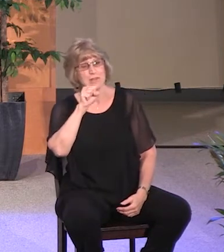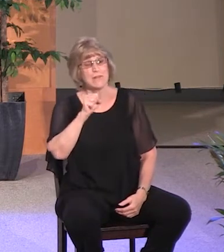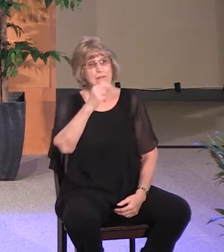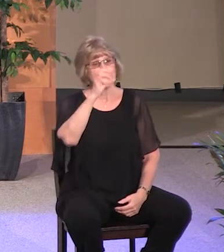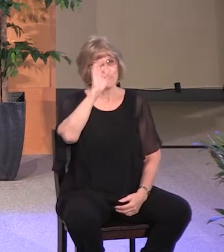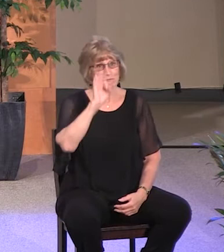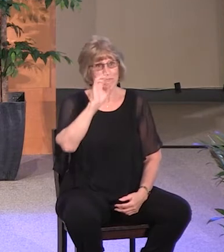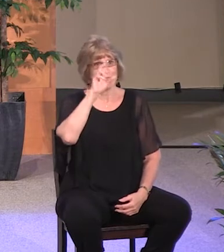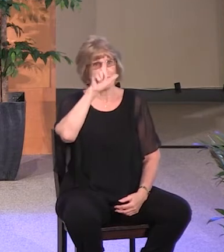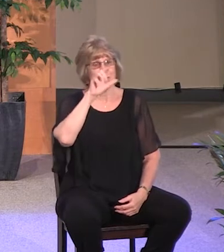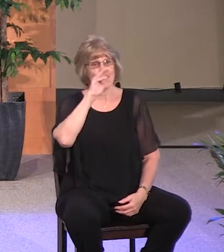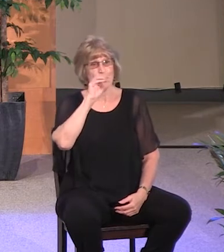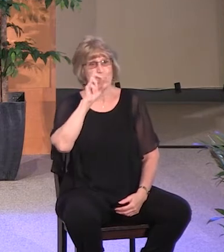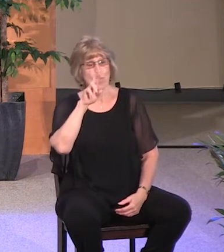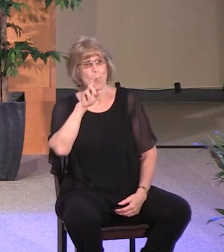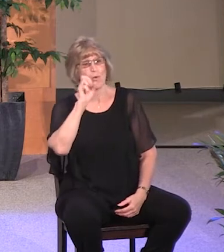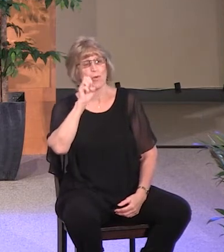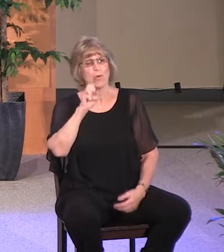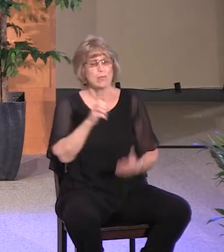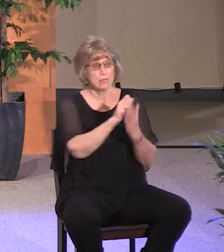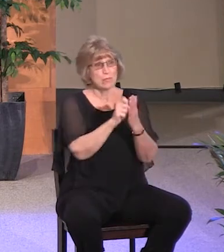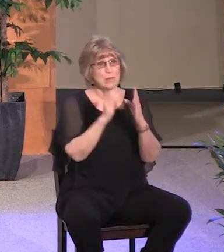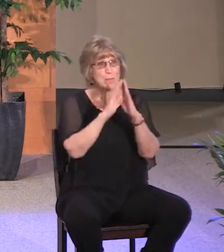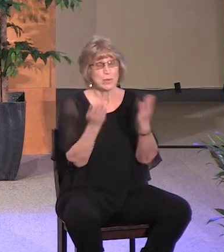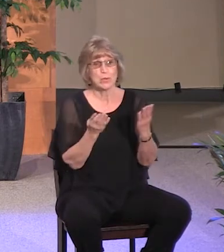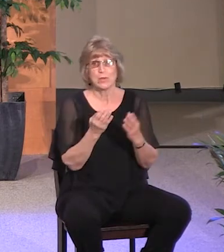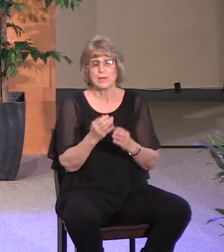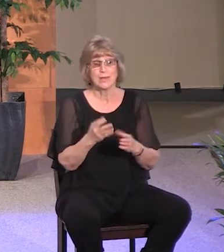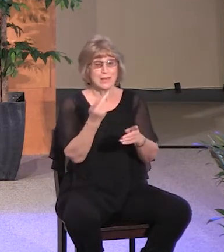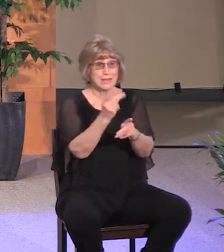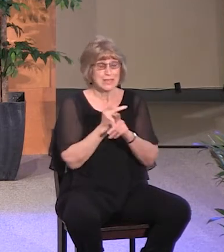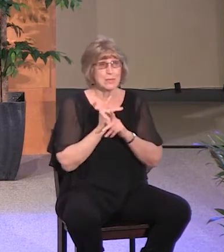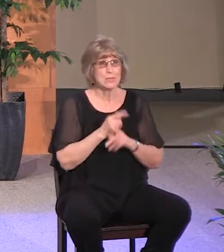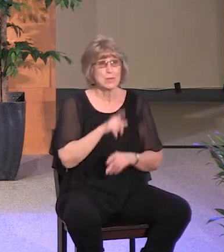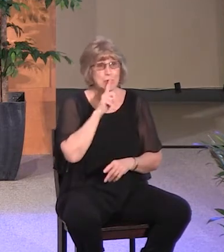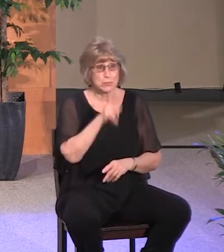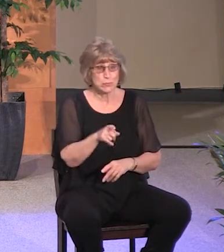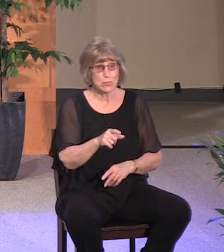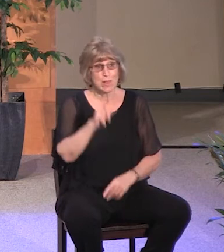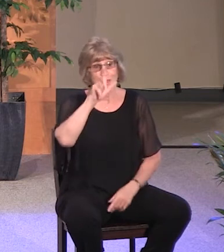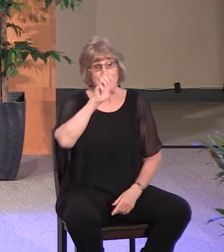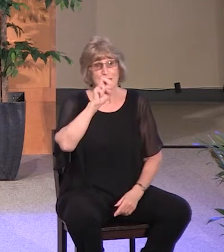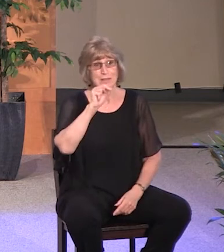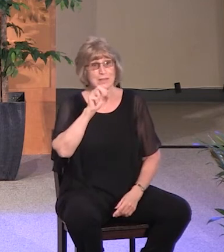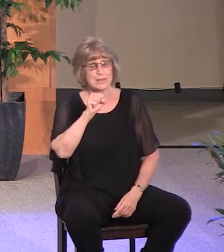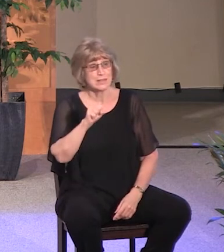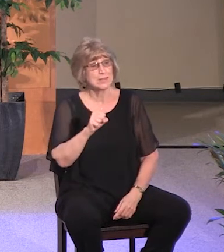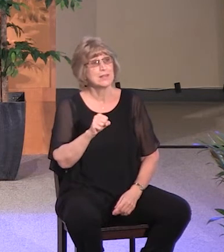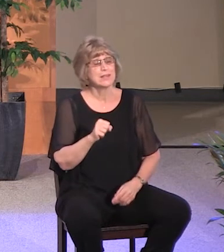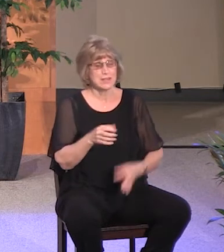wrote the book, Keep a True Lent, and he shares his understanding of heaven with us. Heaven is